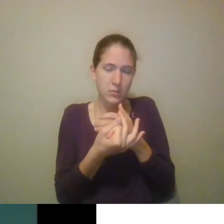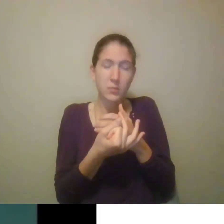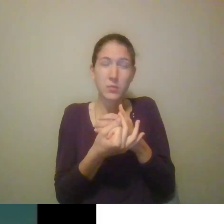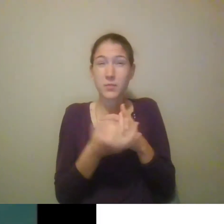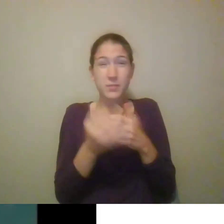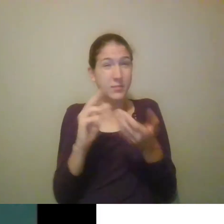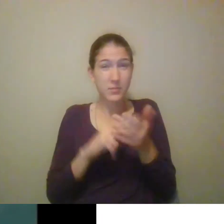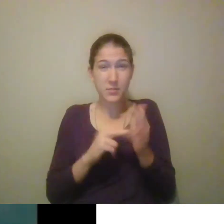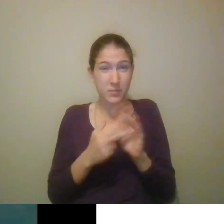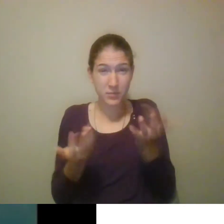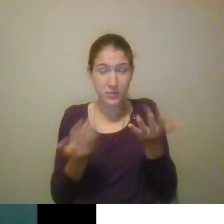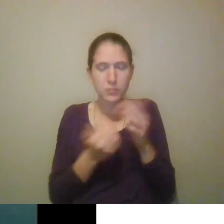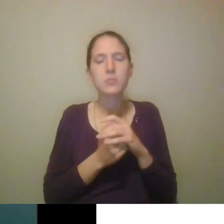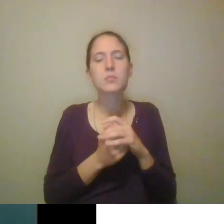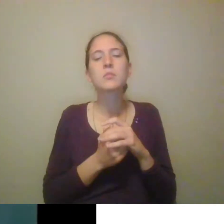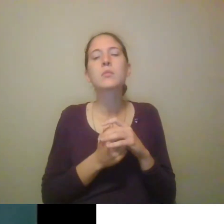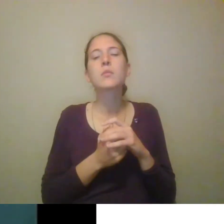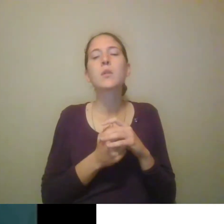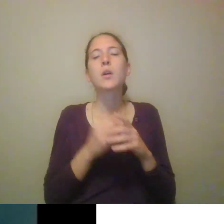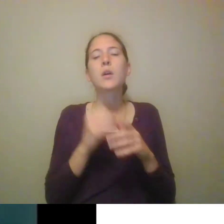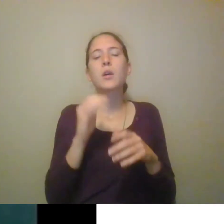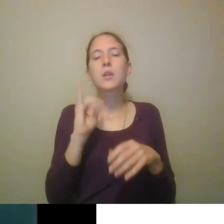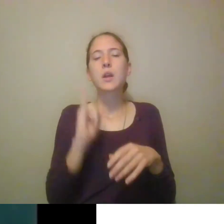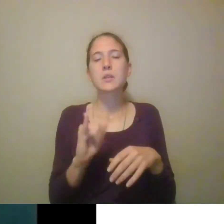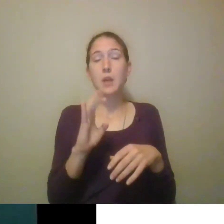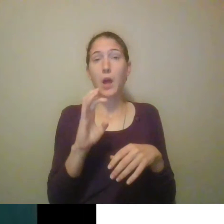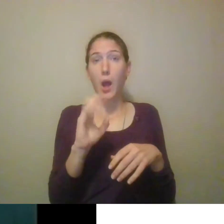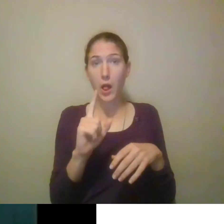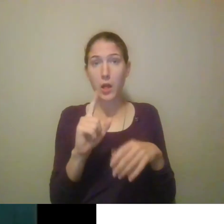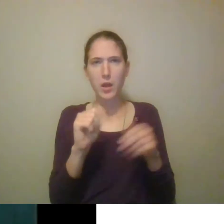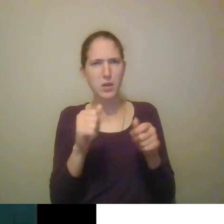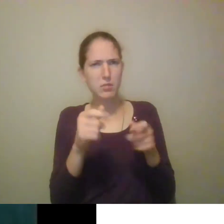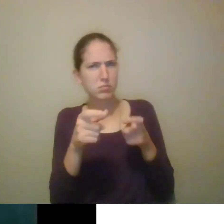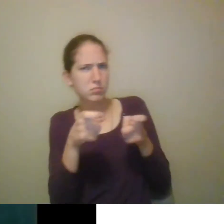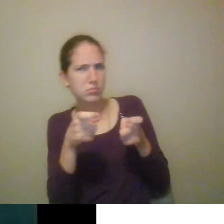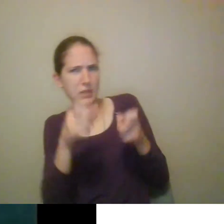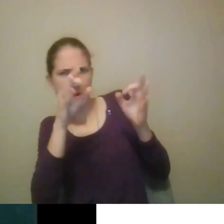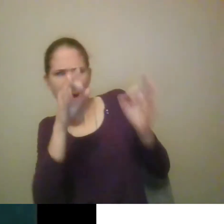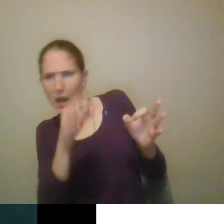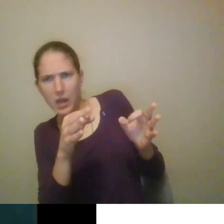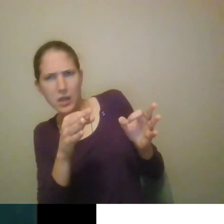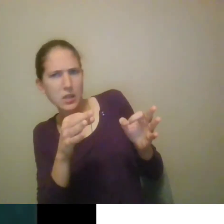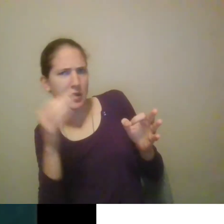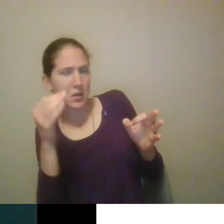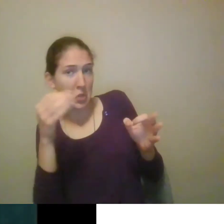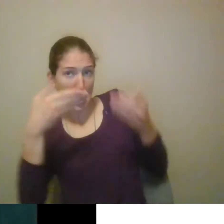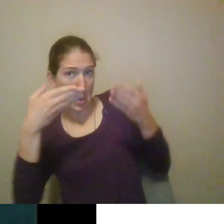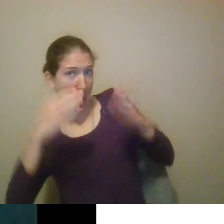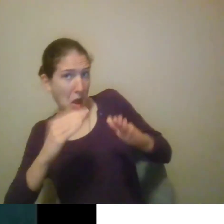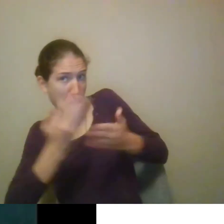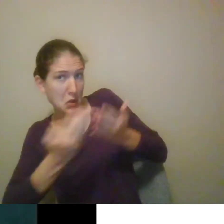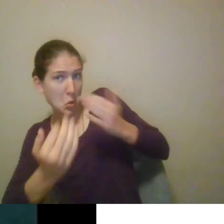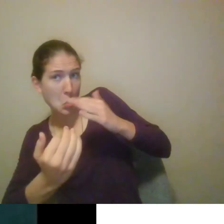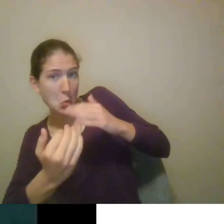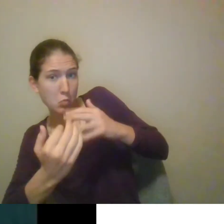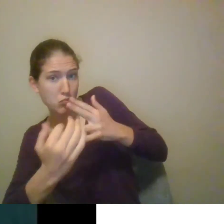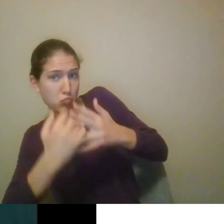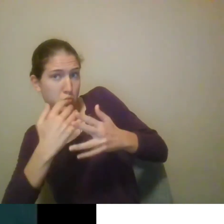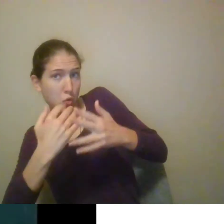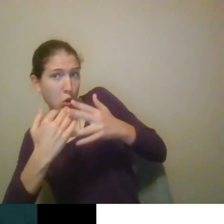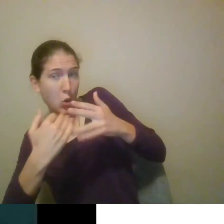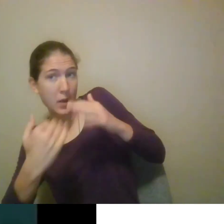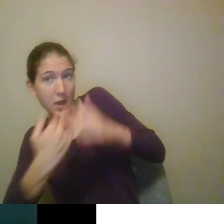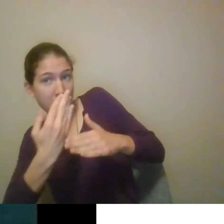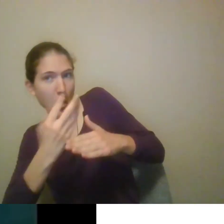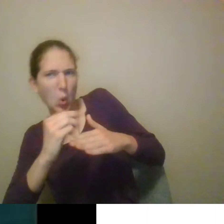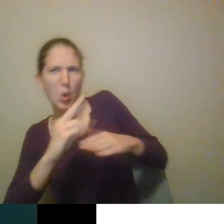In other words, the cell membrane has some ability to control which things get to go in and out. All right, it's got these holes that can be